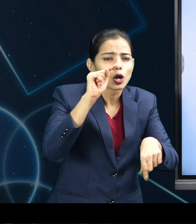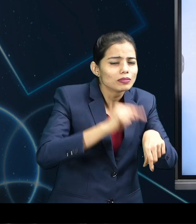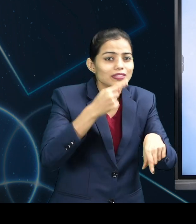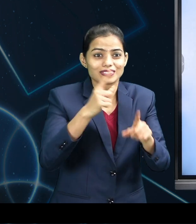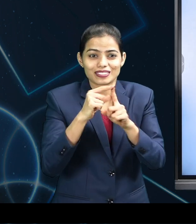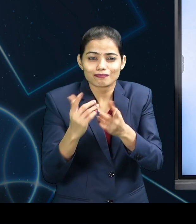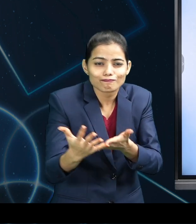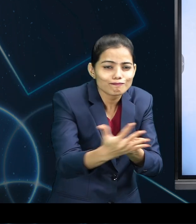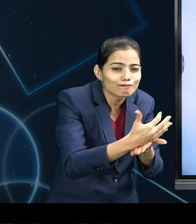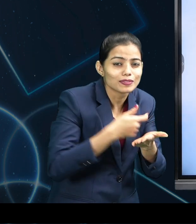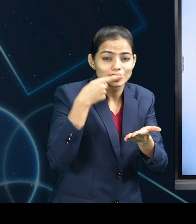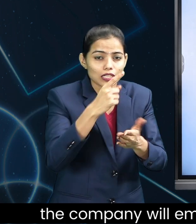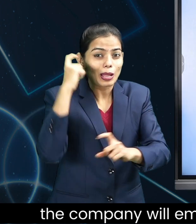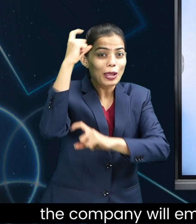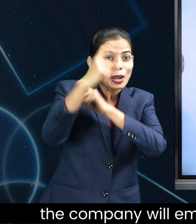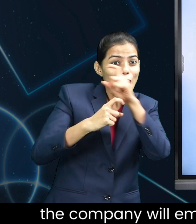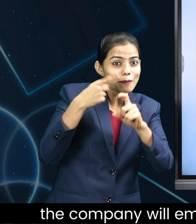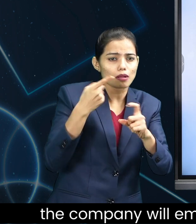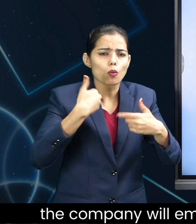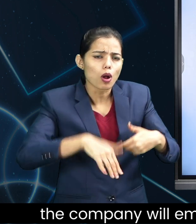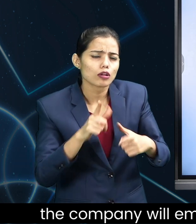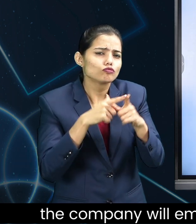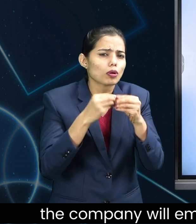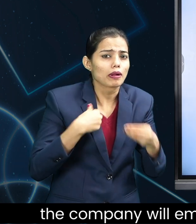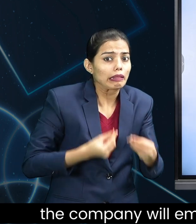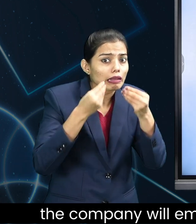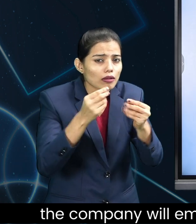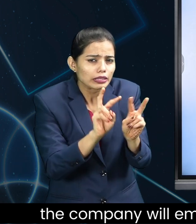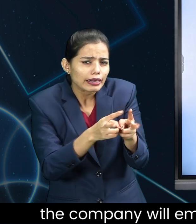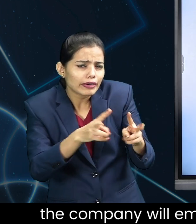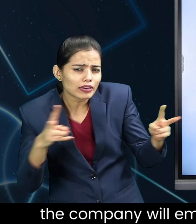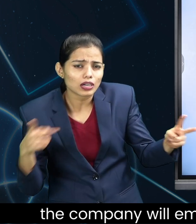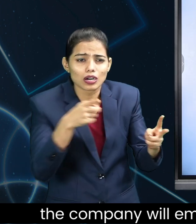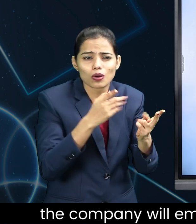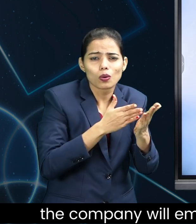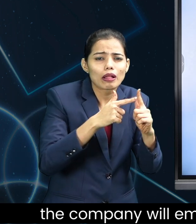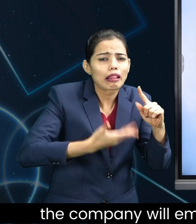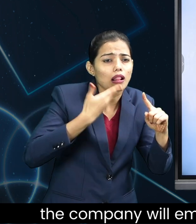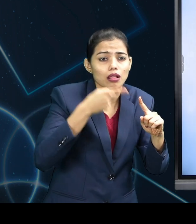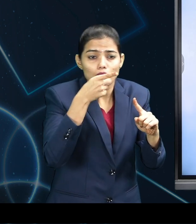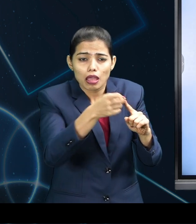Once the data is collected, the company will employ various techniques to present and analyze the